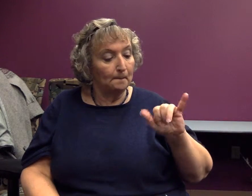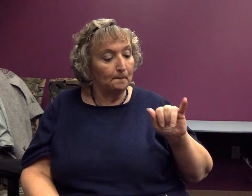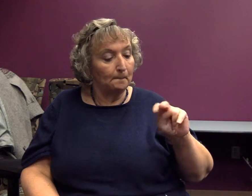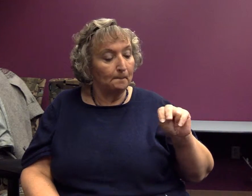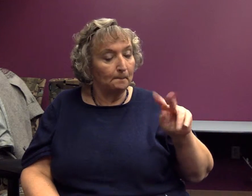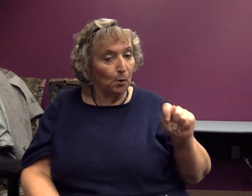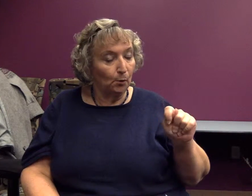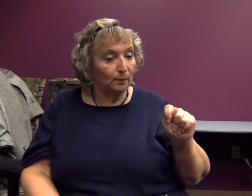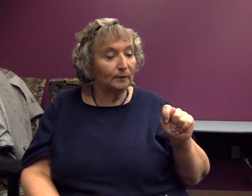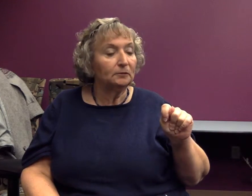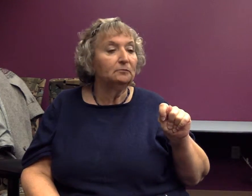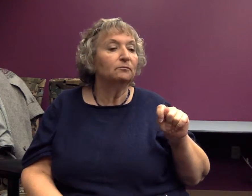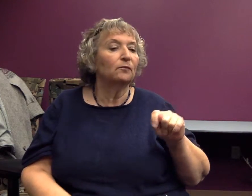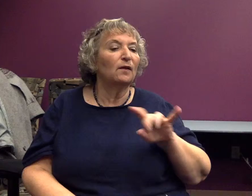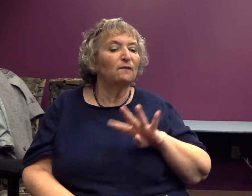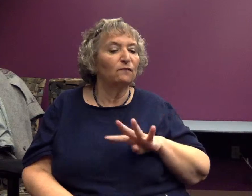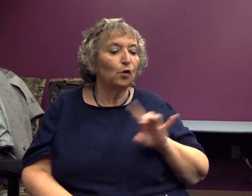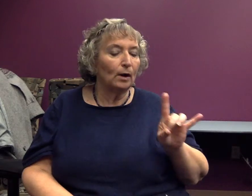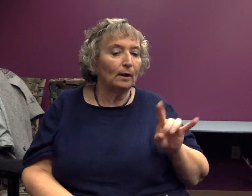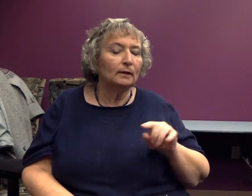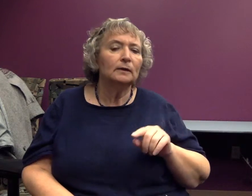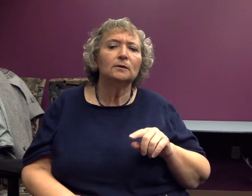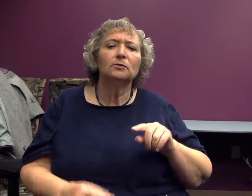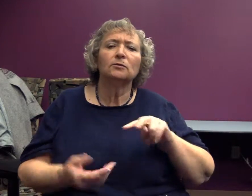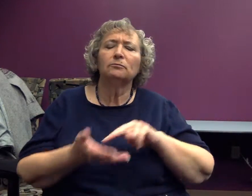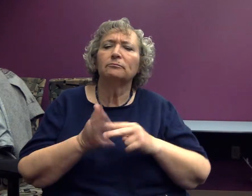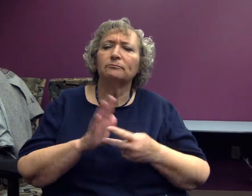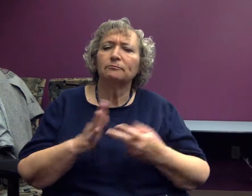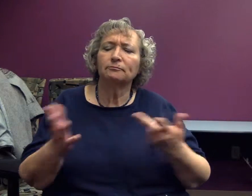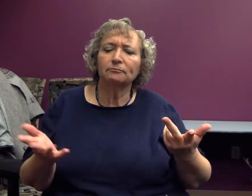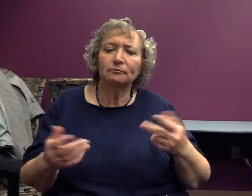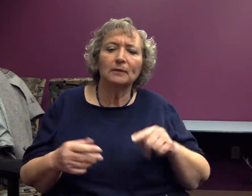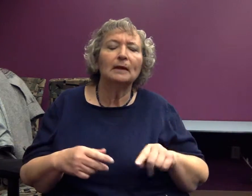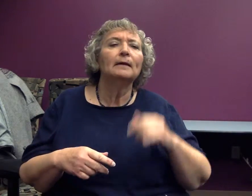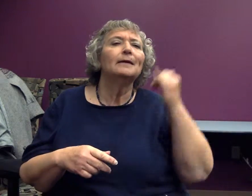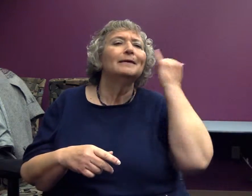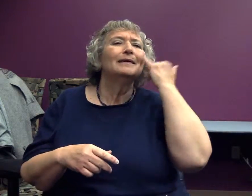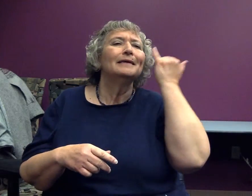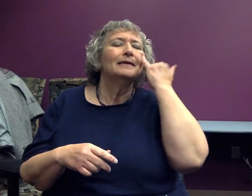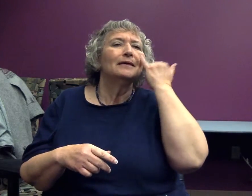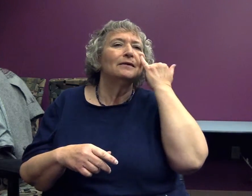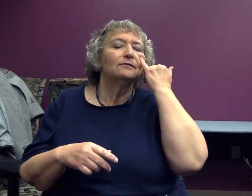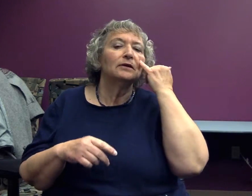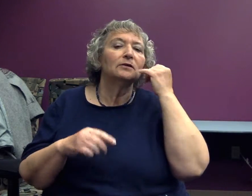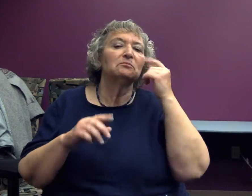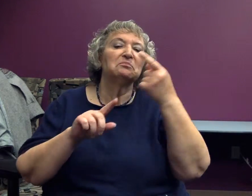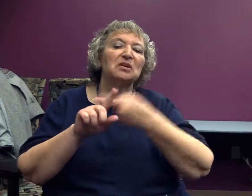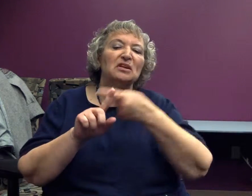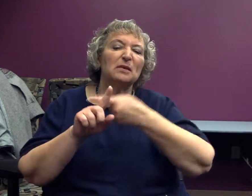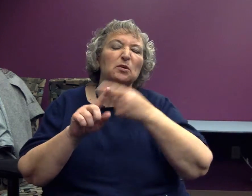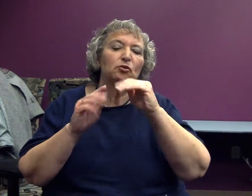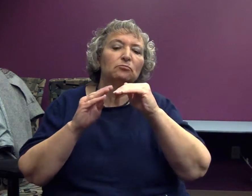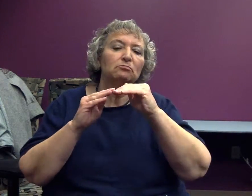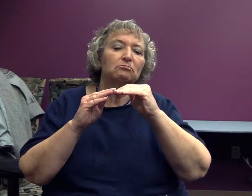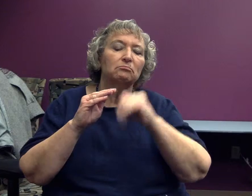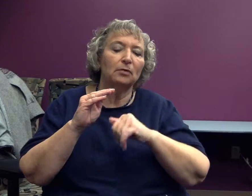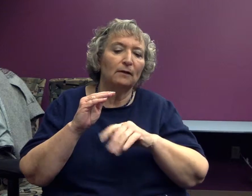the tulips this morning, I would have gotten my shoes wet or my toes or whatever. That's the dew